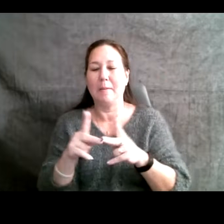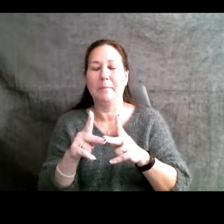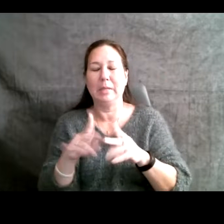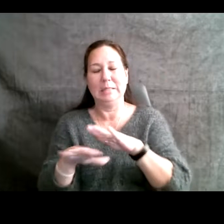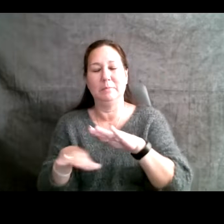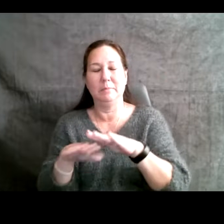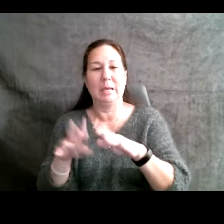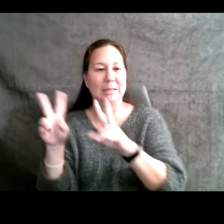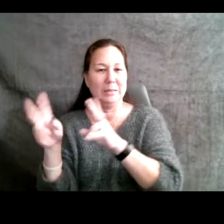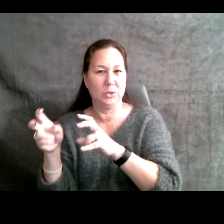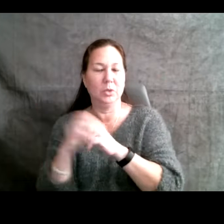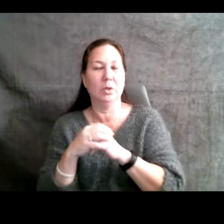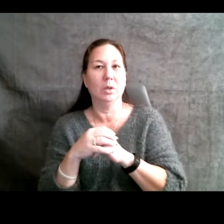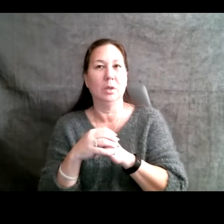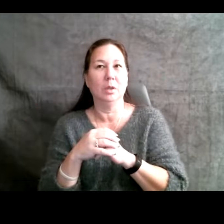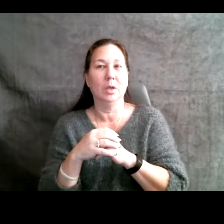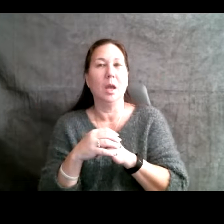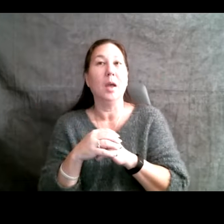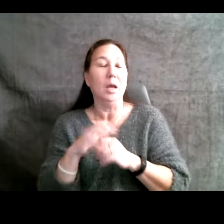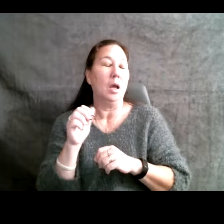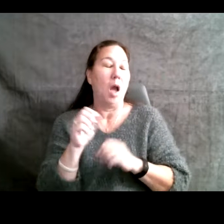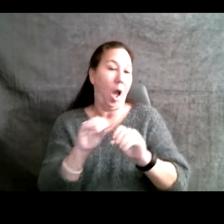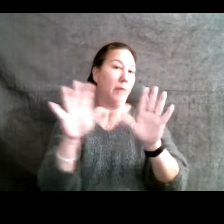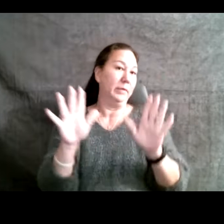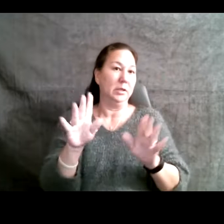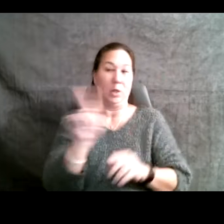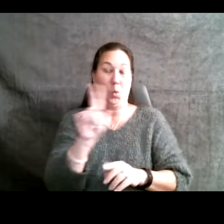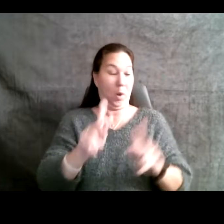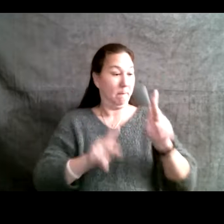where certain folks are placed, obviously, where they live.